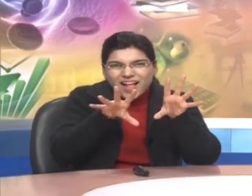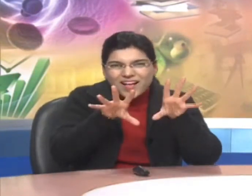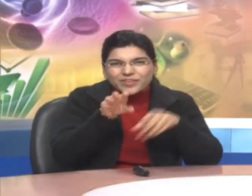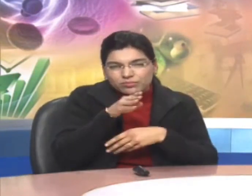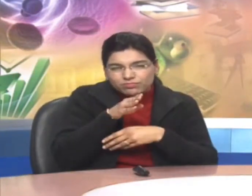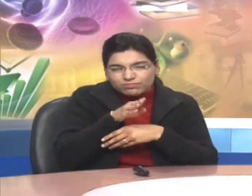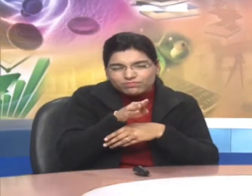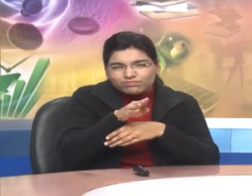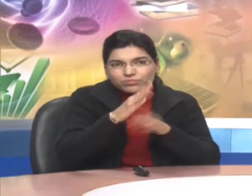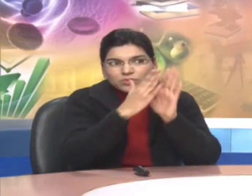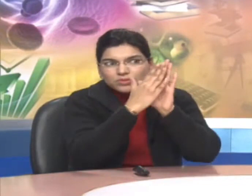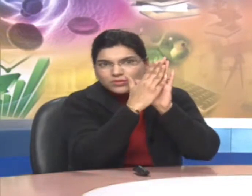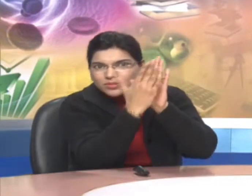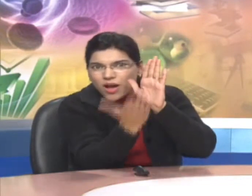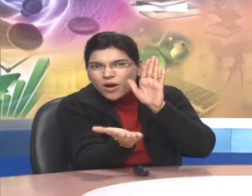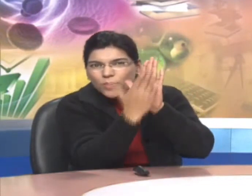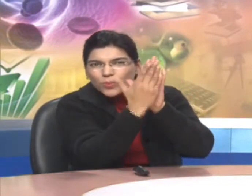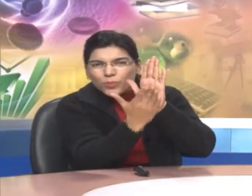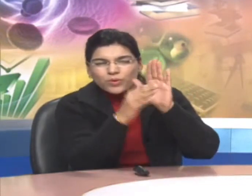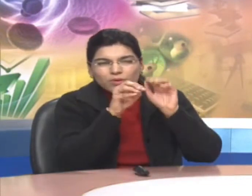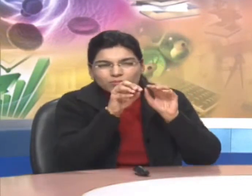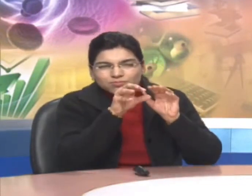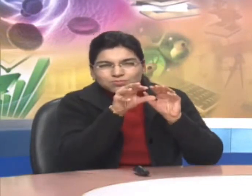and sat down to wait for the mail train.